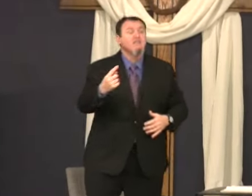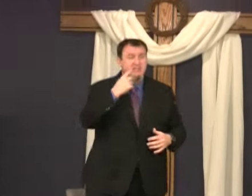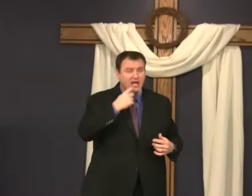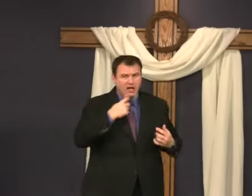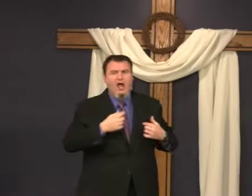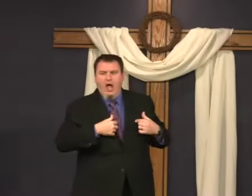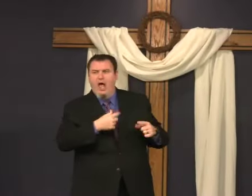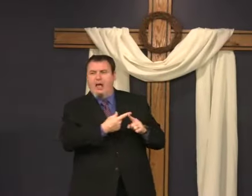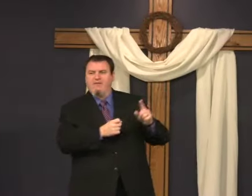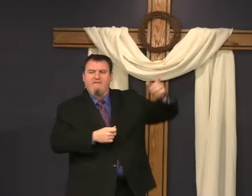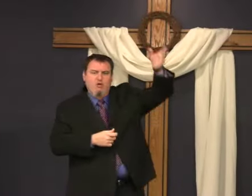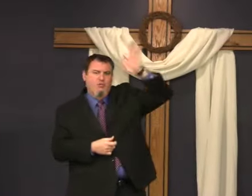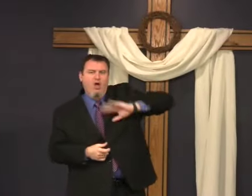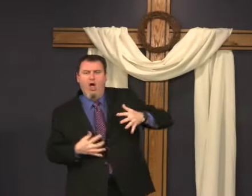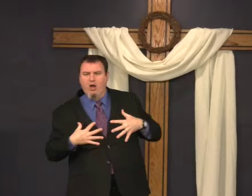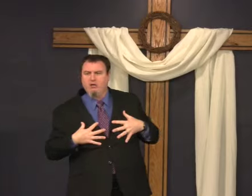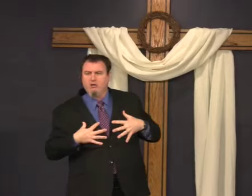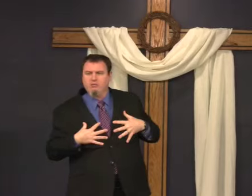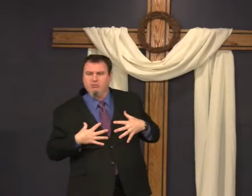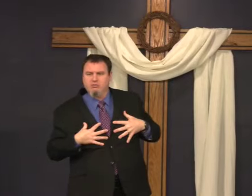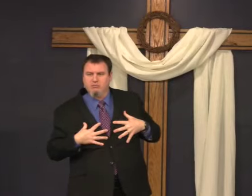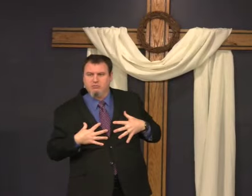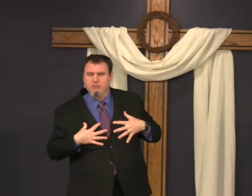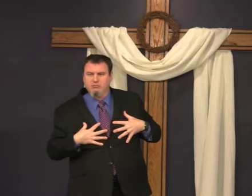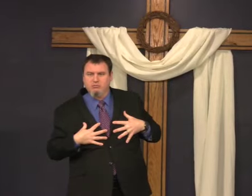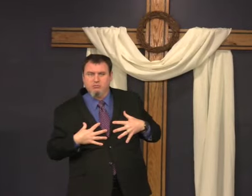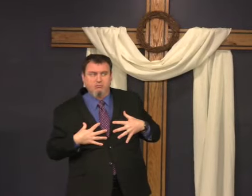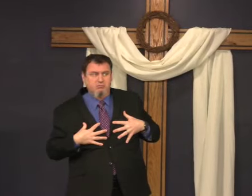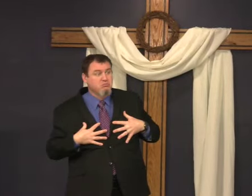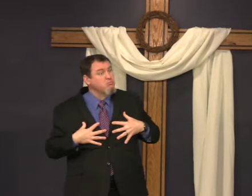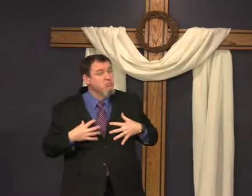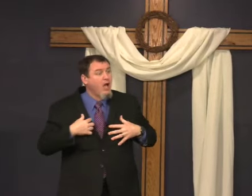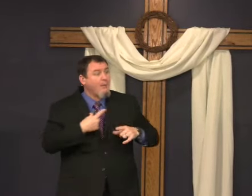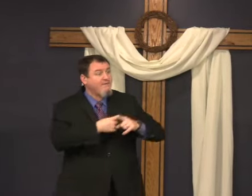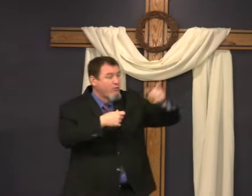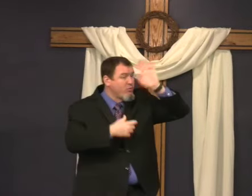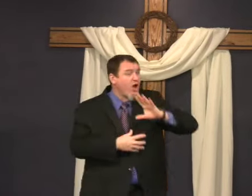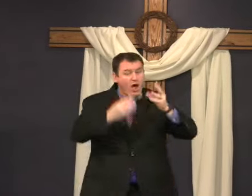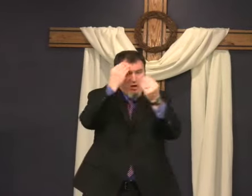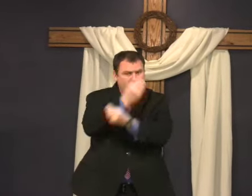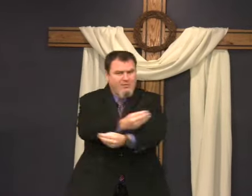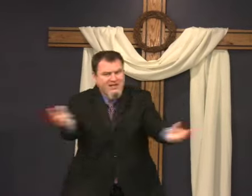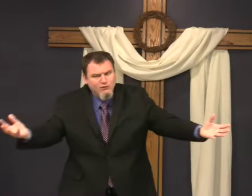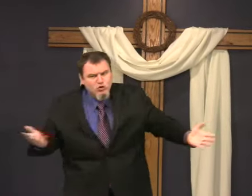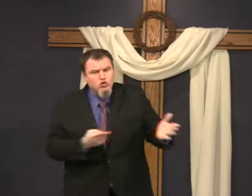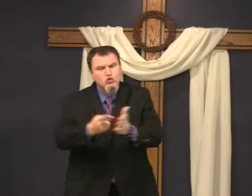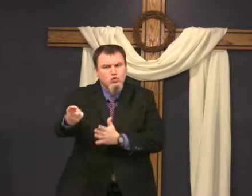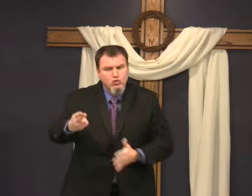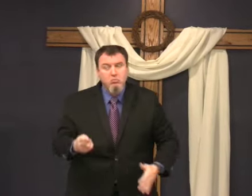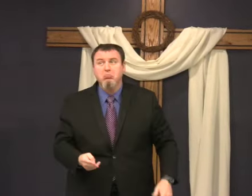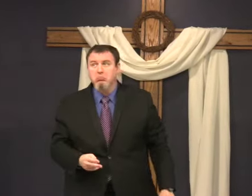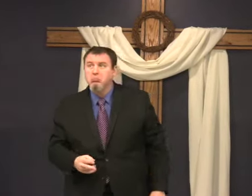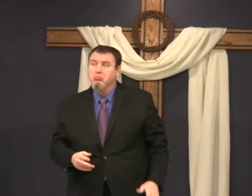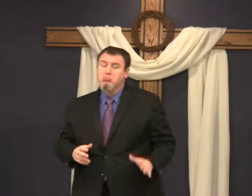So, there were many prophets that had said, I am from God. I'm from God. I have a message. I have the